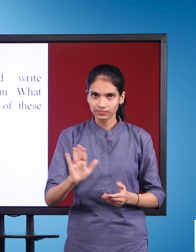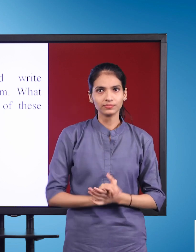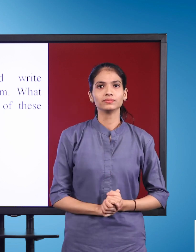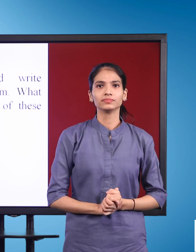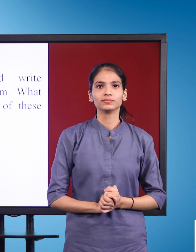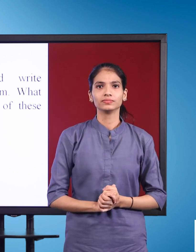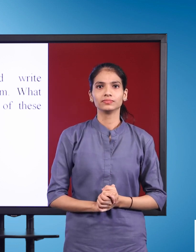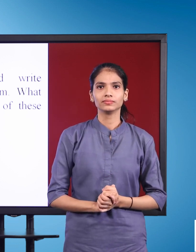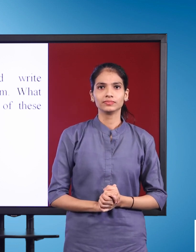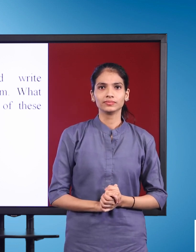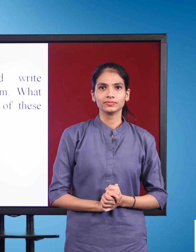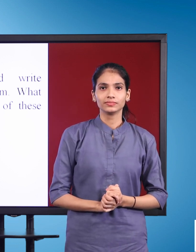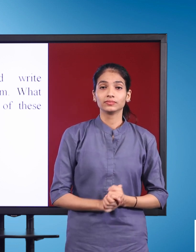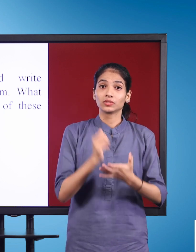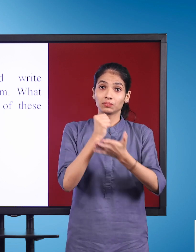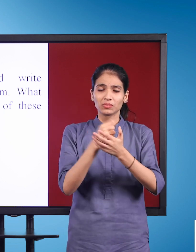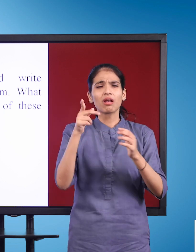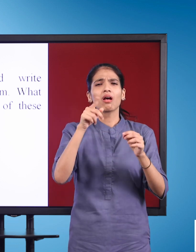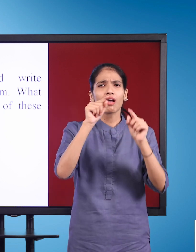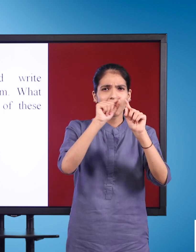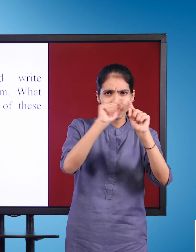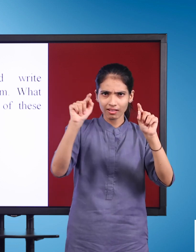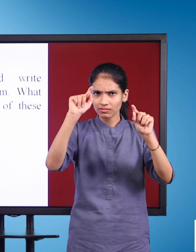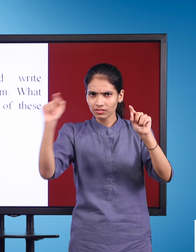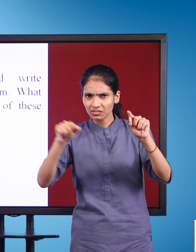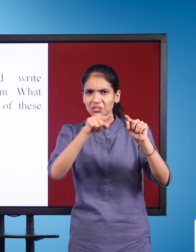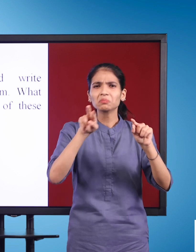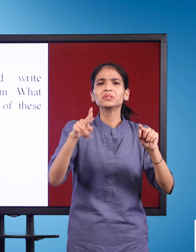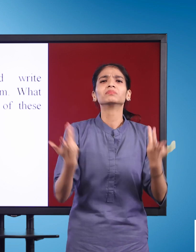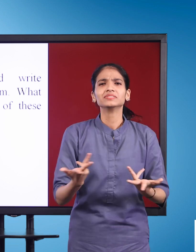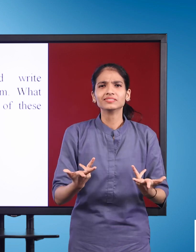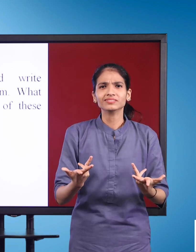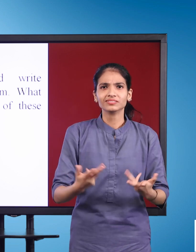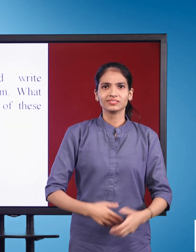What do the arrows on each of these rays show?